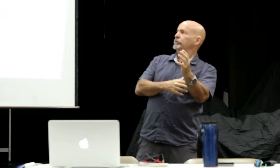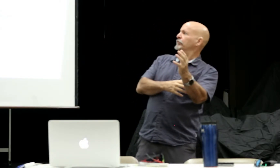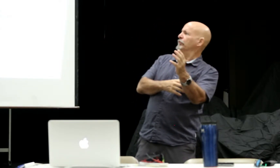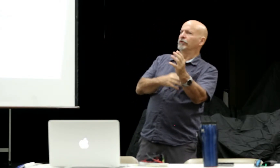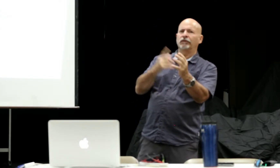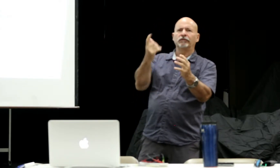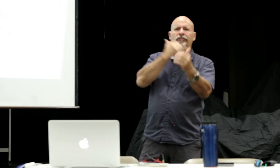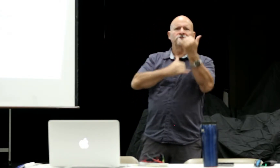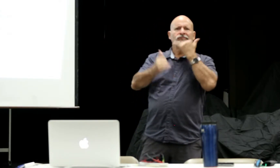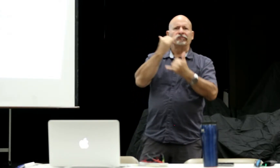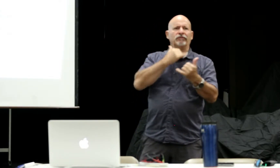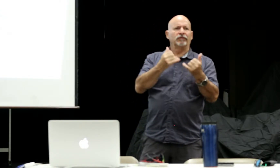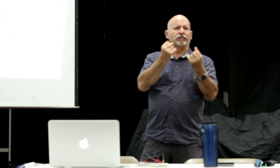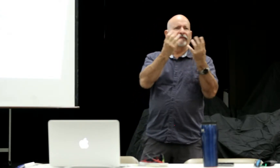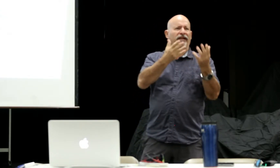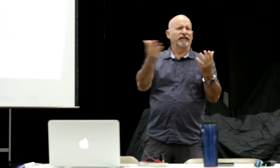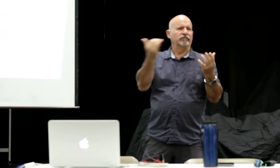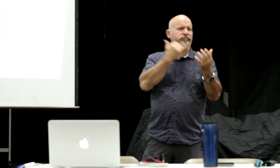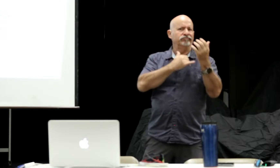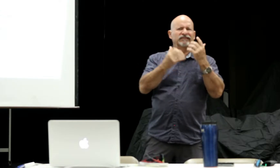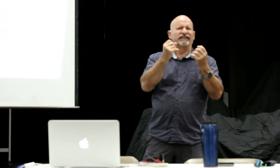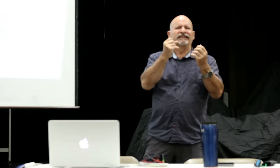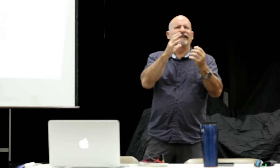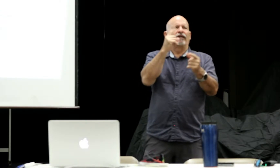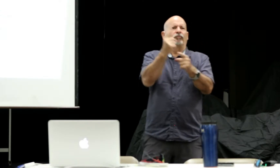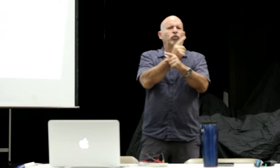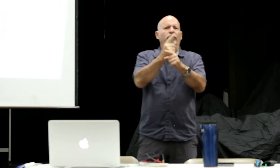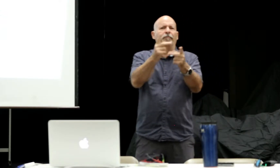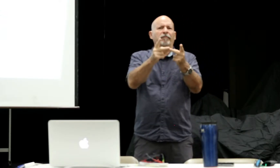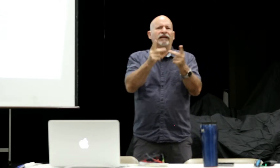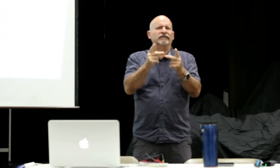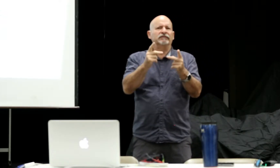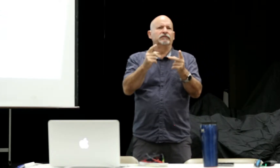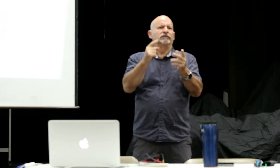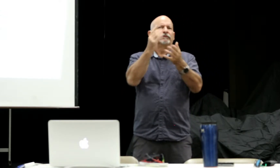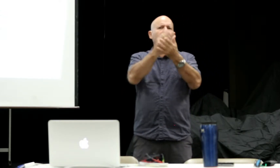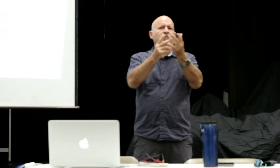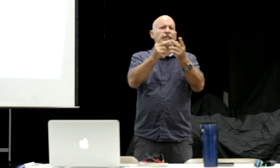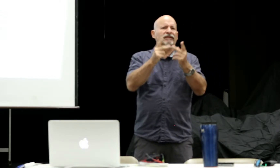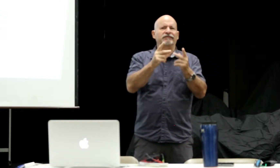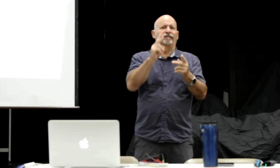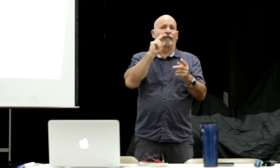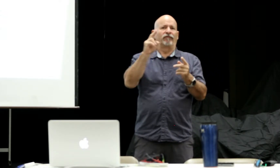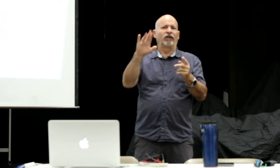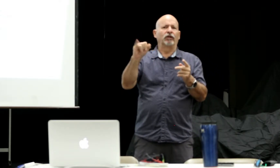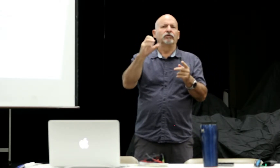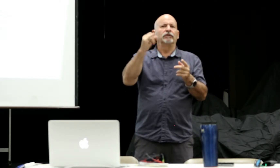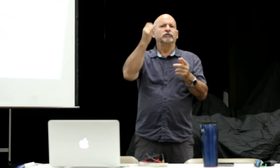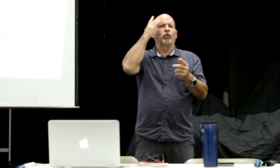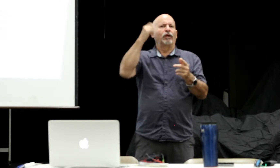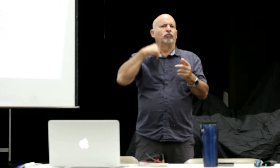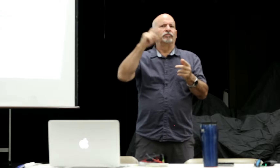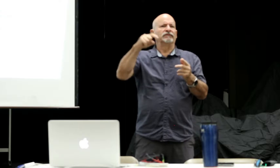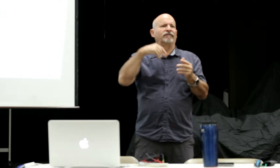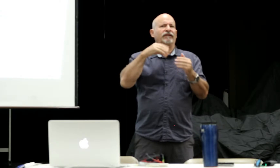It depends where it is. There can be a lot. Where it's placed, what the interpreter can see. So that